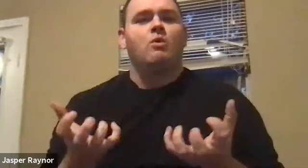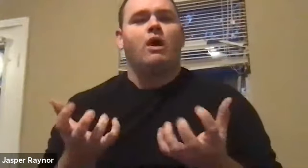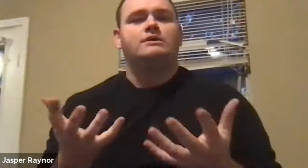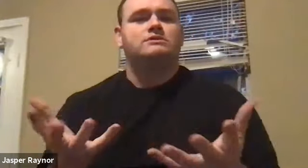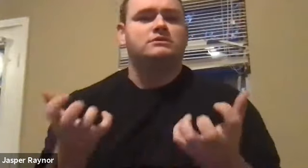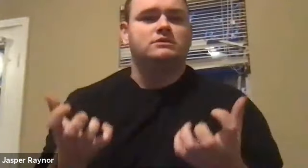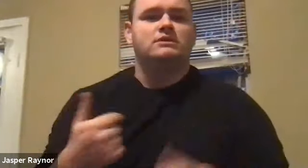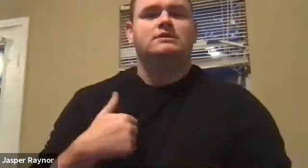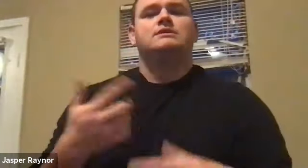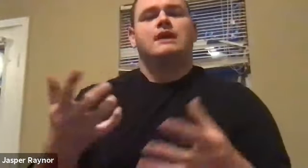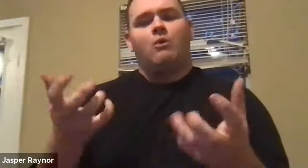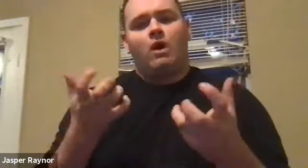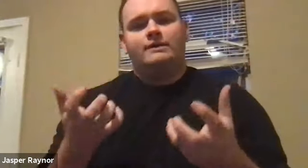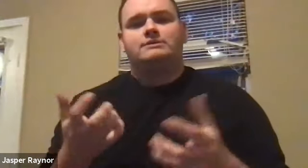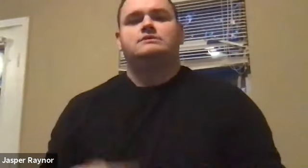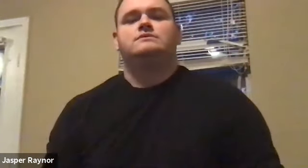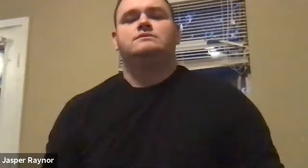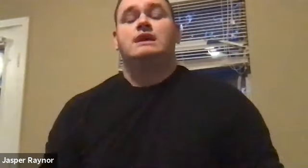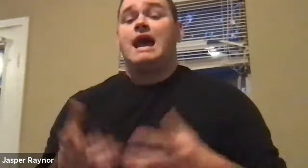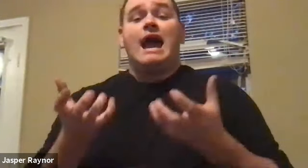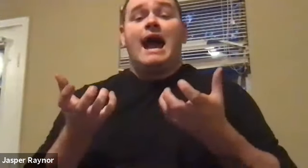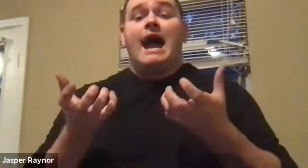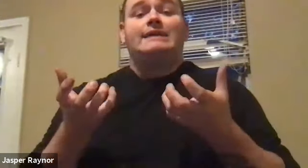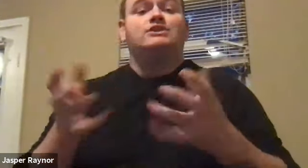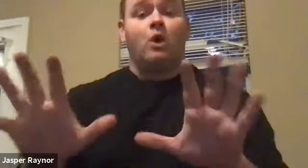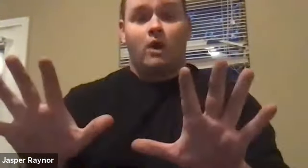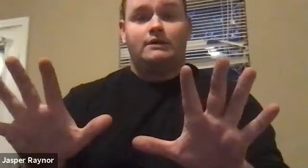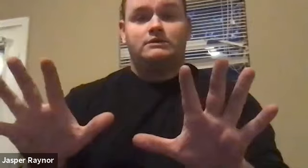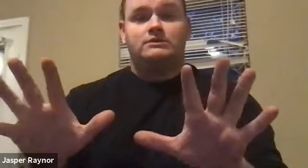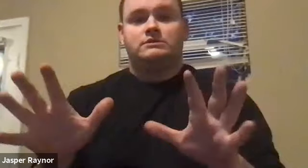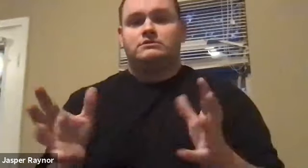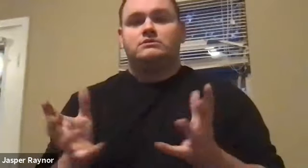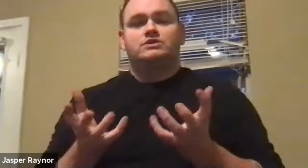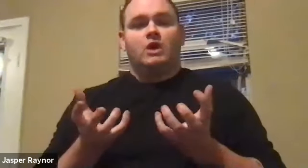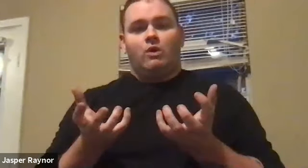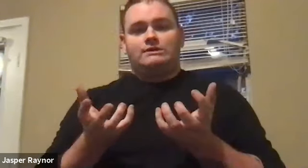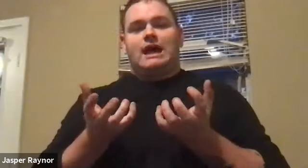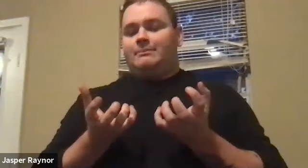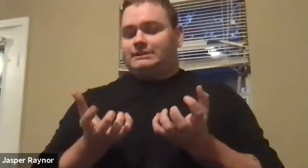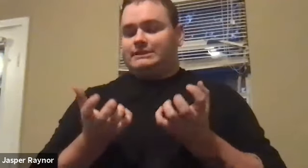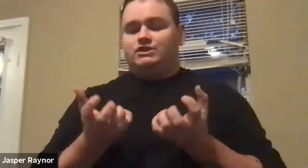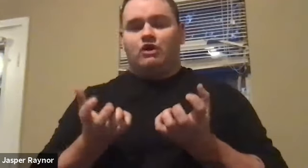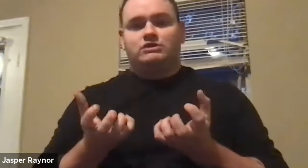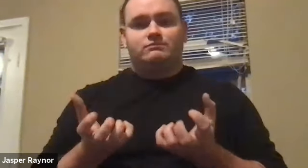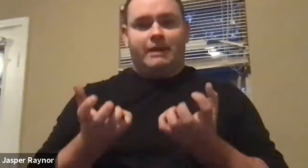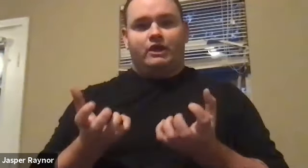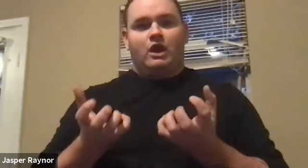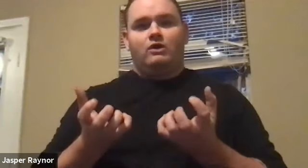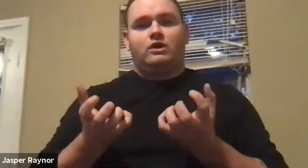Want. I want. I don't want. Don't want the opposite. It start bear claw close